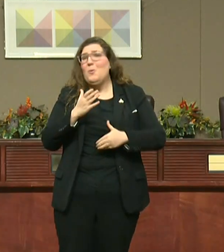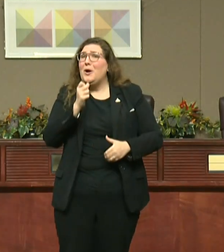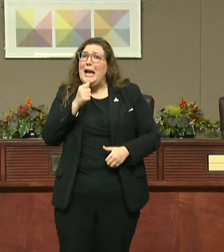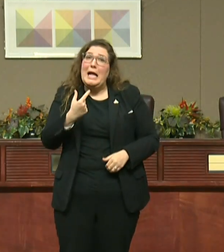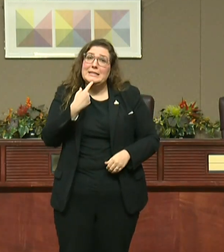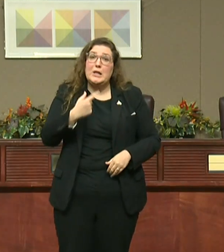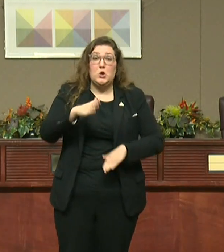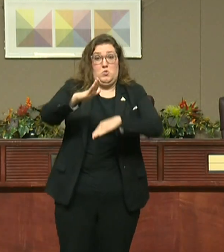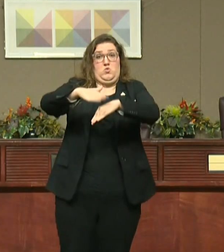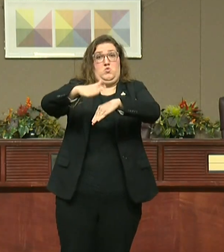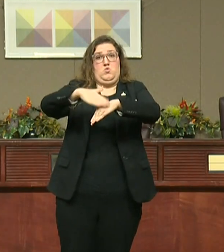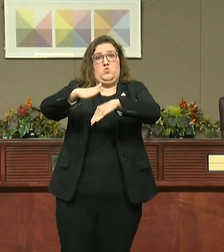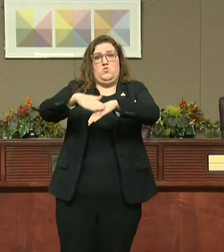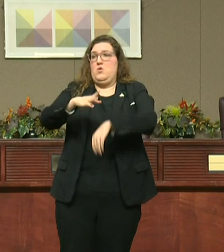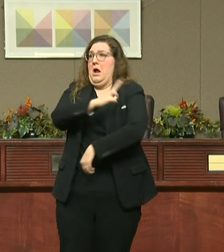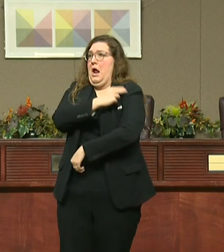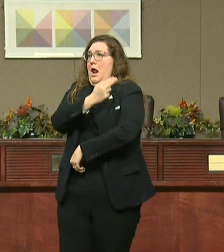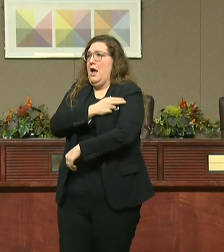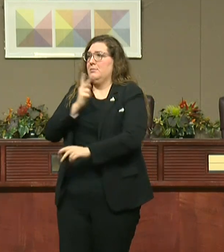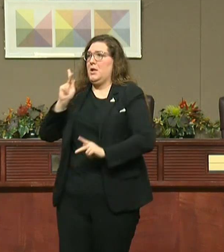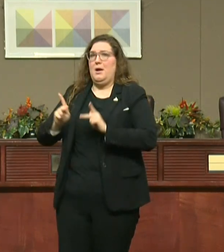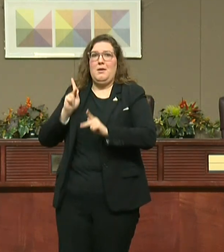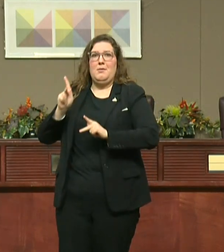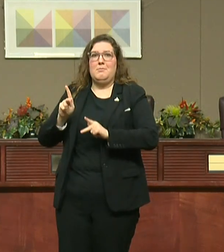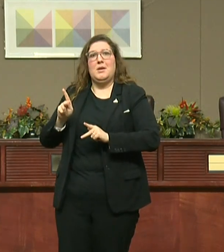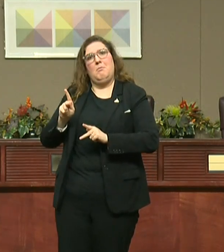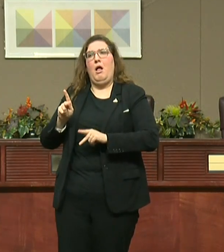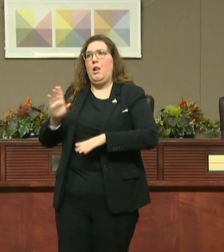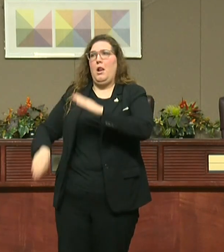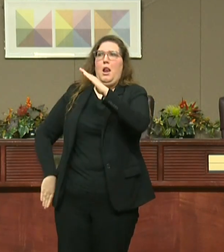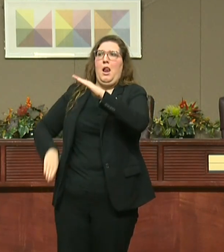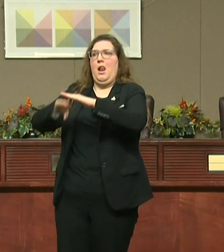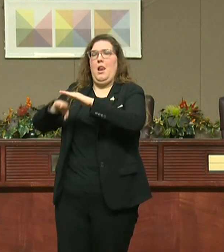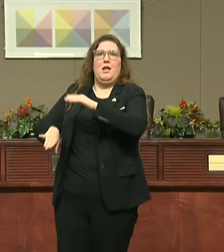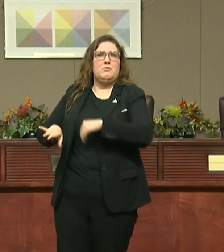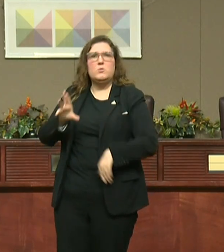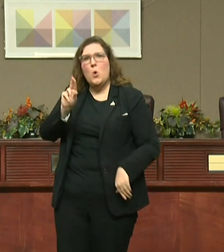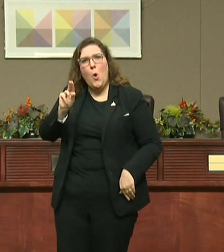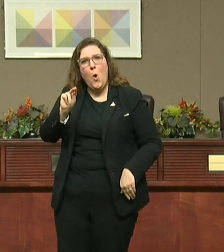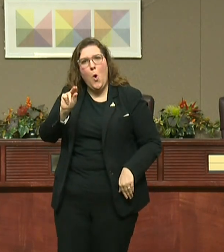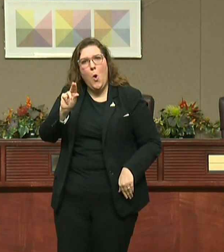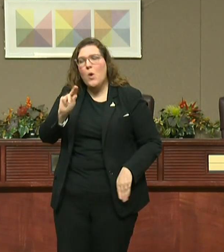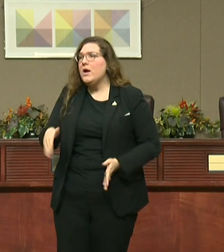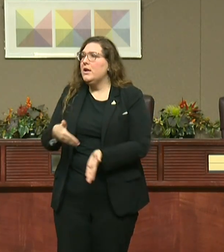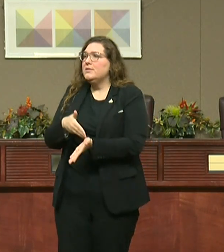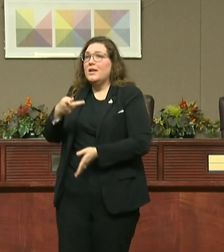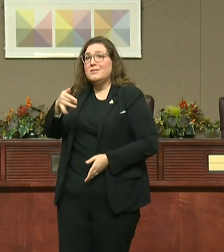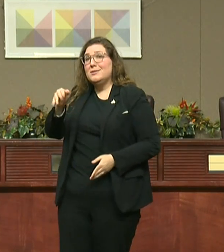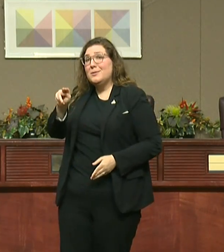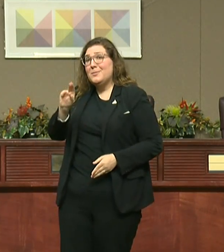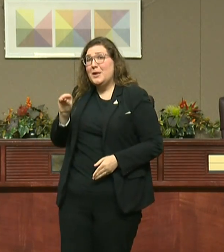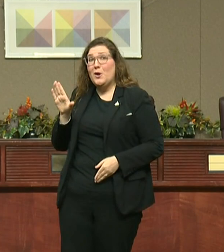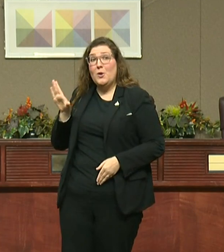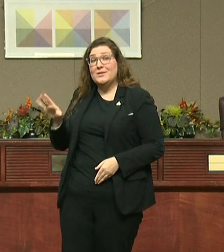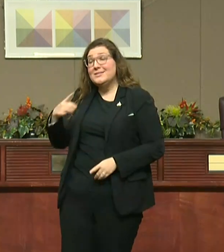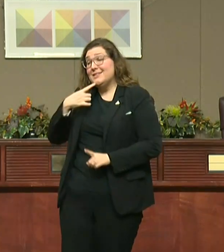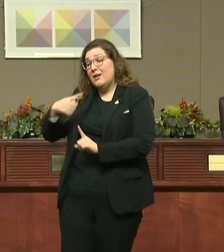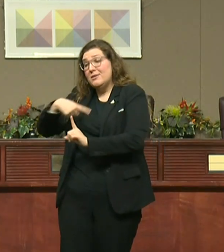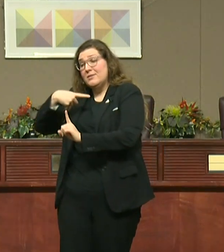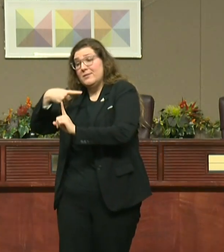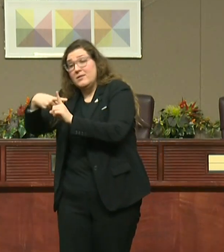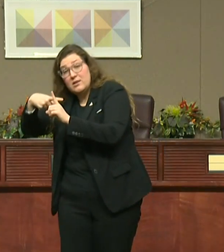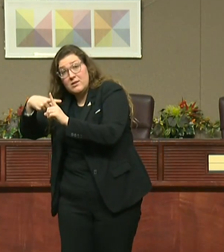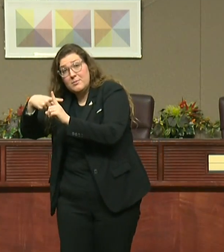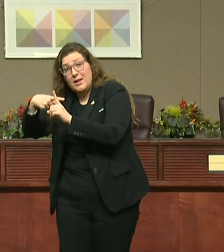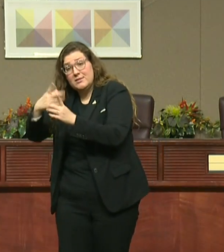yet. What Dr. Pino said in terms of the good news, he said that in terms of the capacity of our